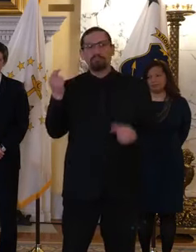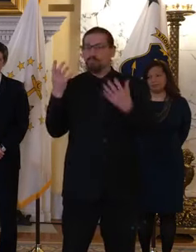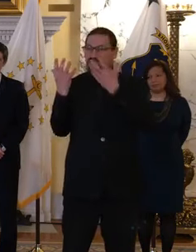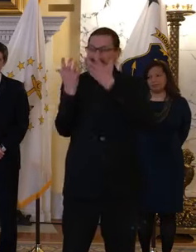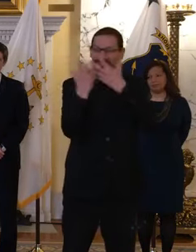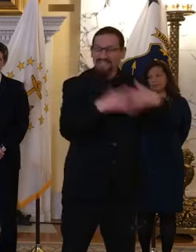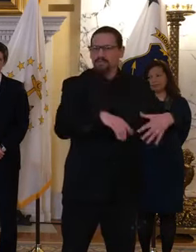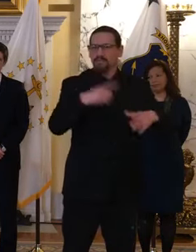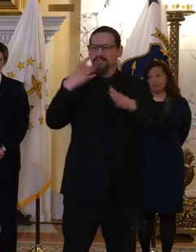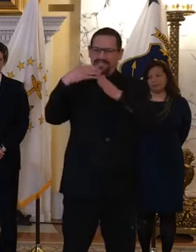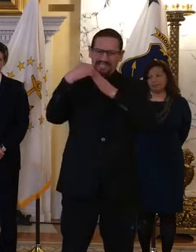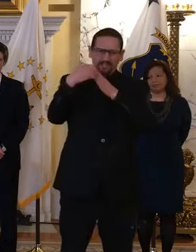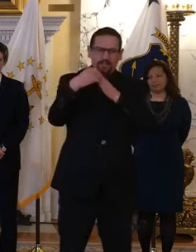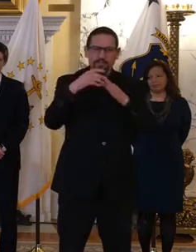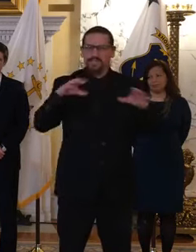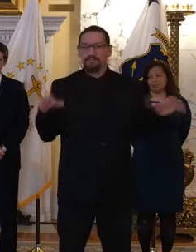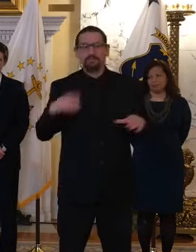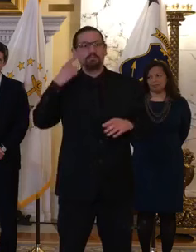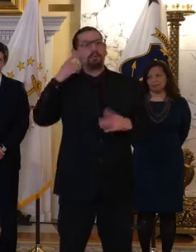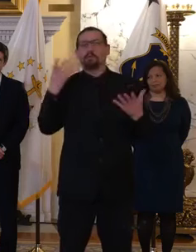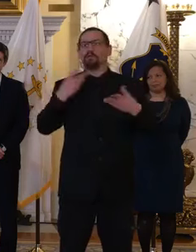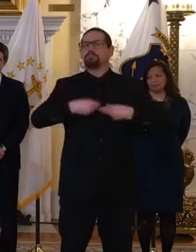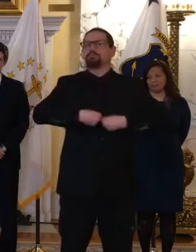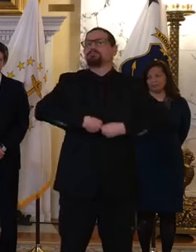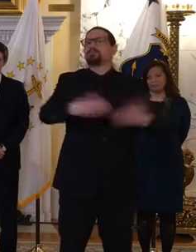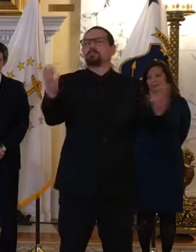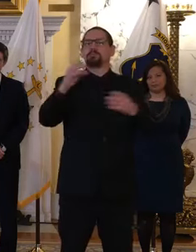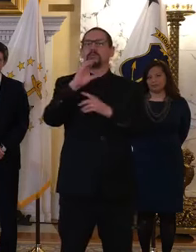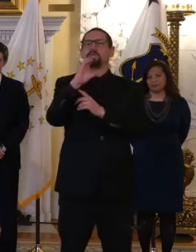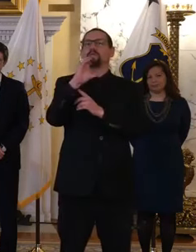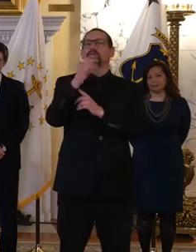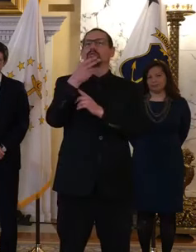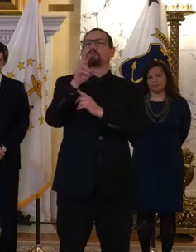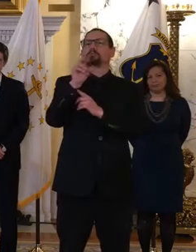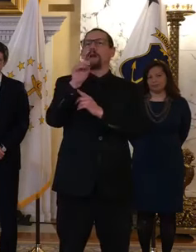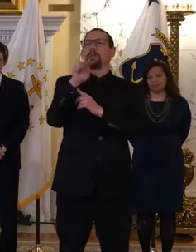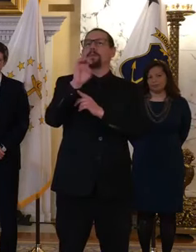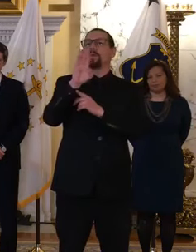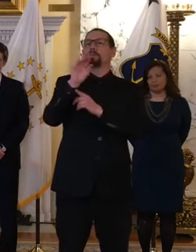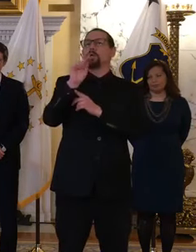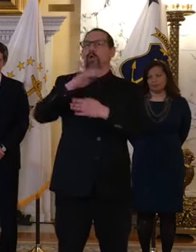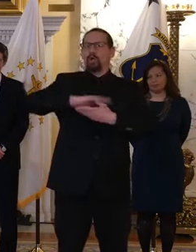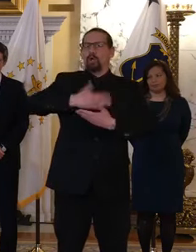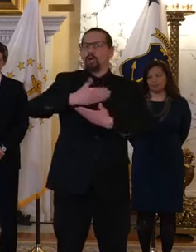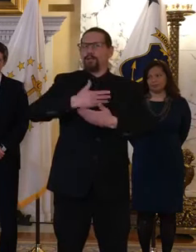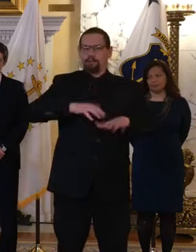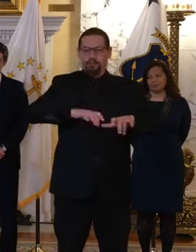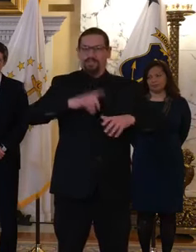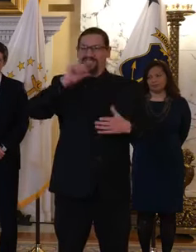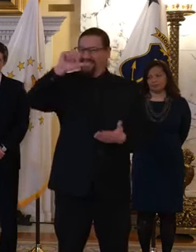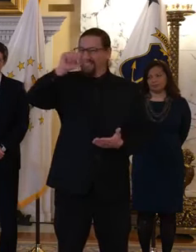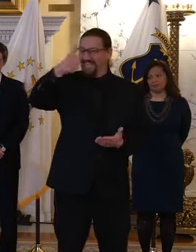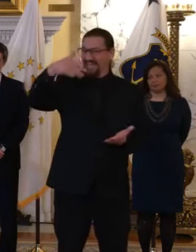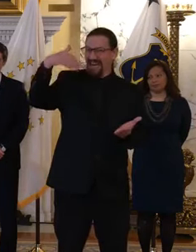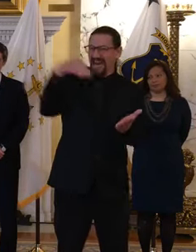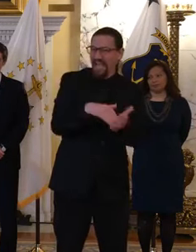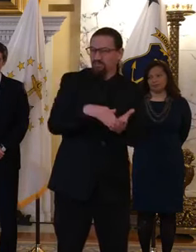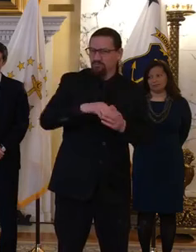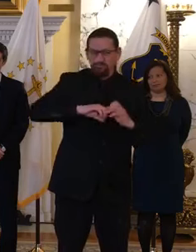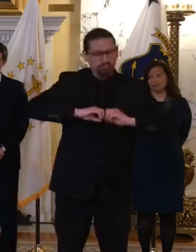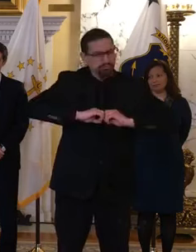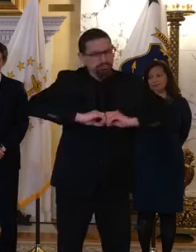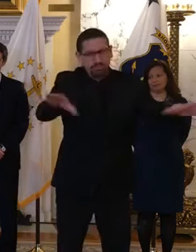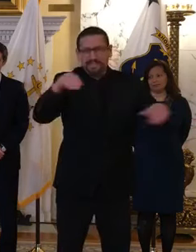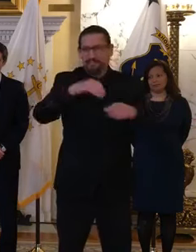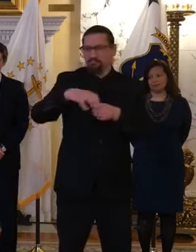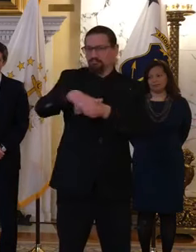over 10,000 Chromebooks to families across the city. And when I last talked to him, he told me that it was his goal